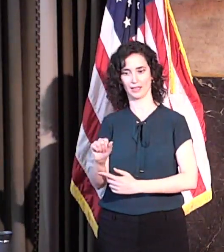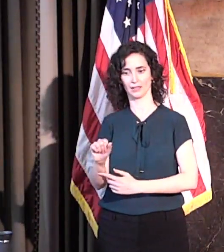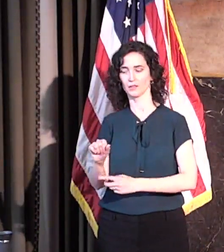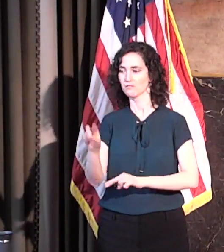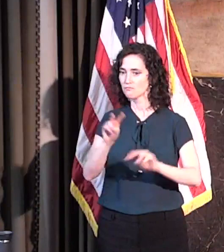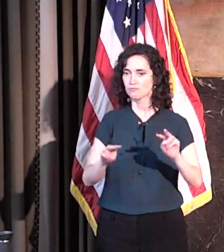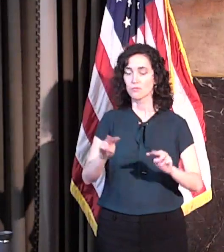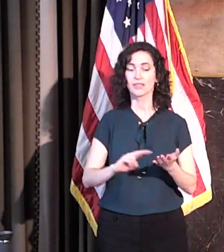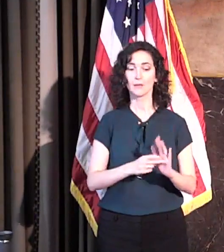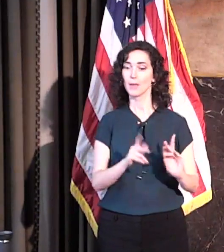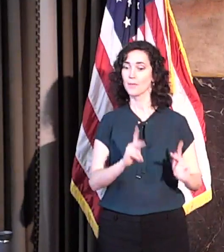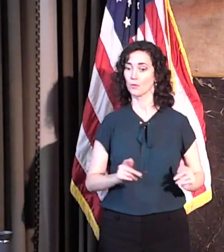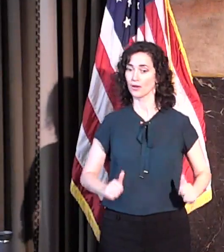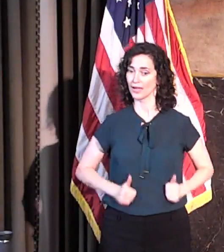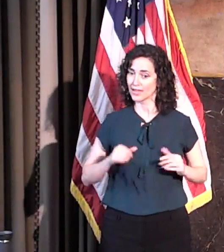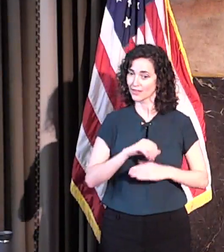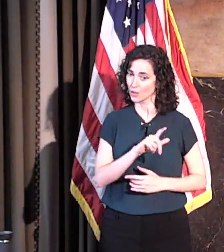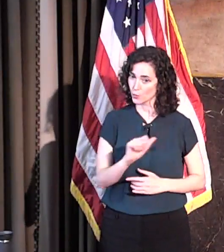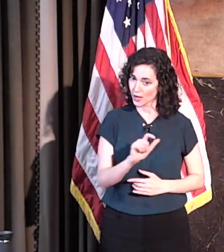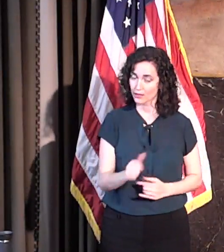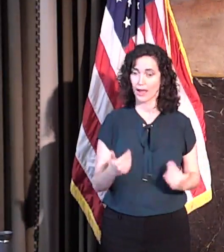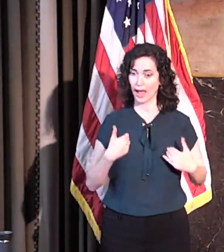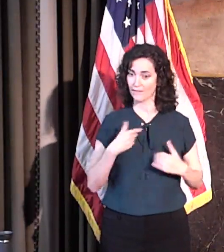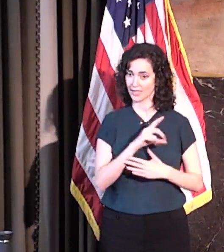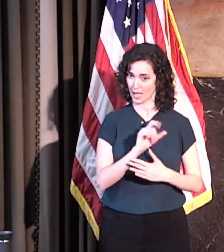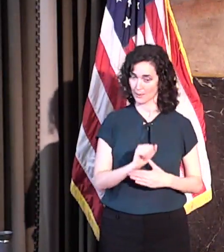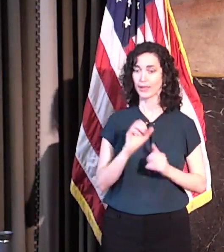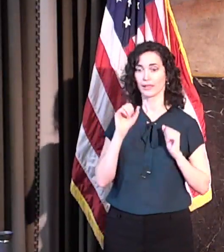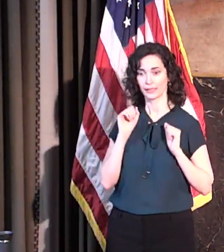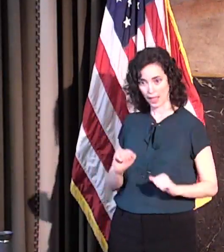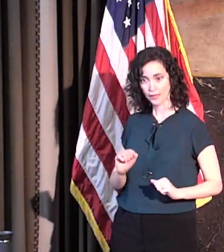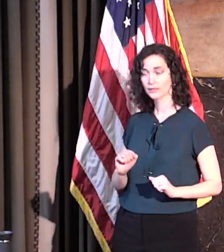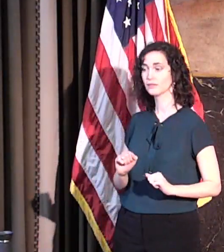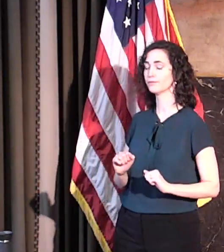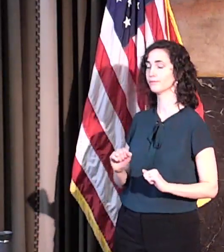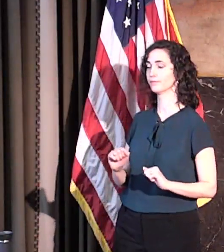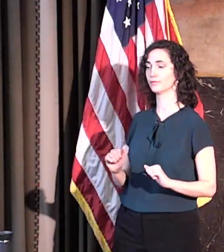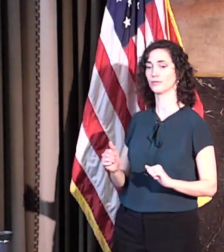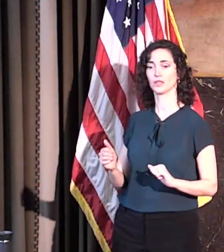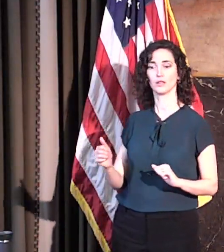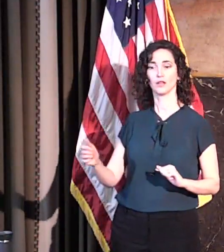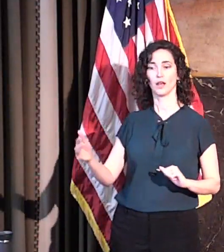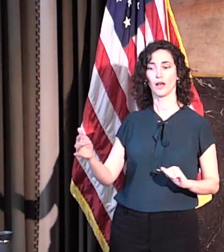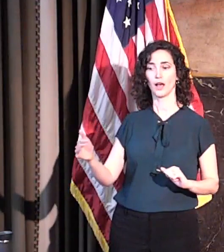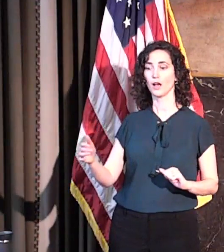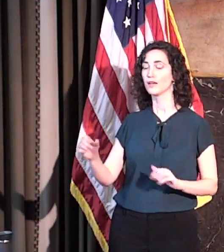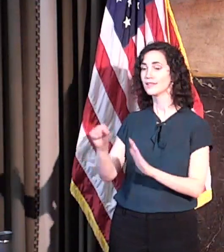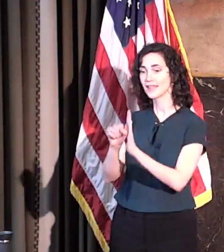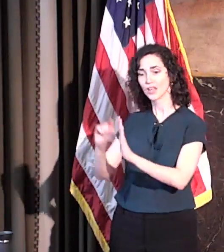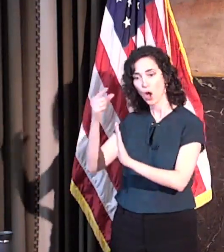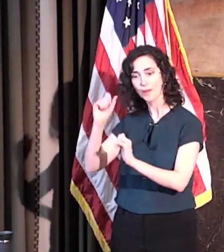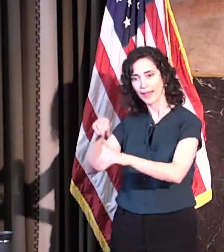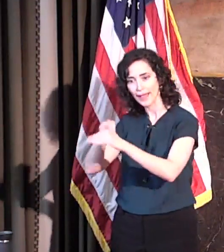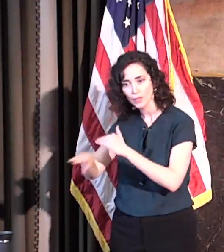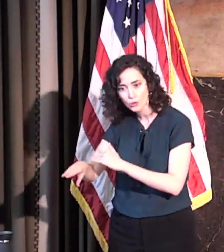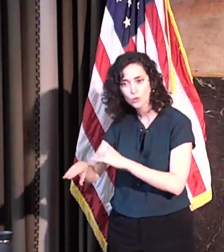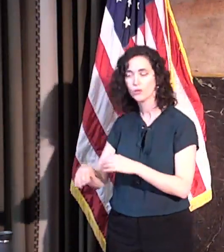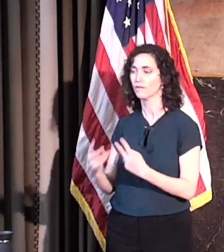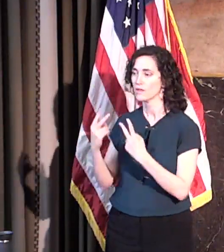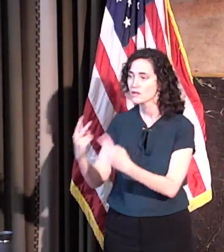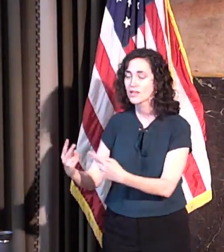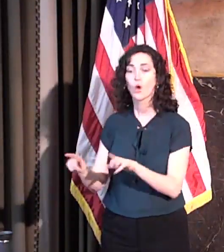that disabled Louisianans can visit but also work in state government and in local